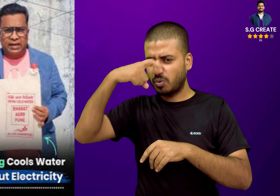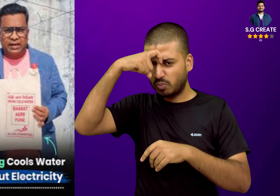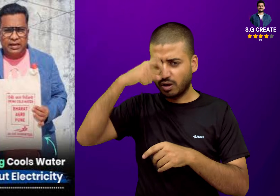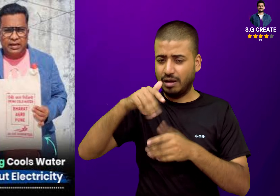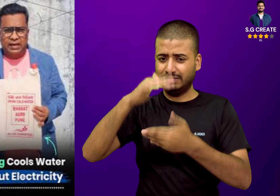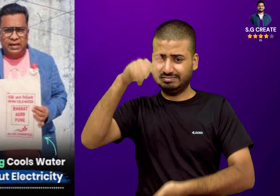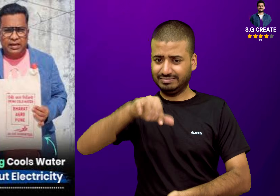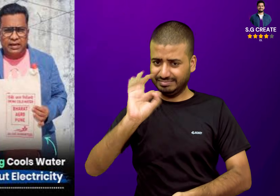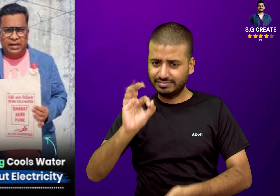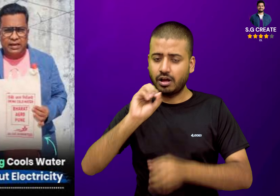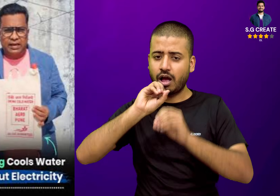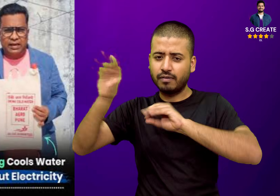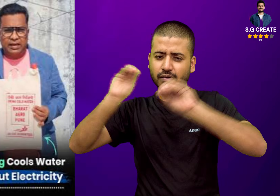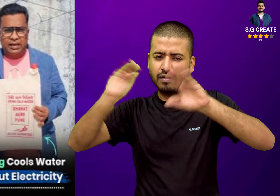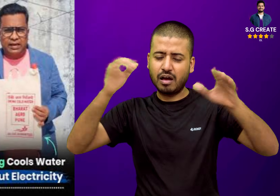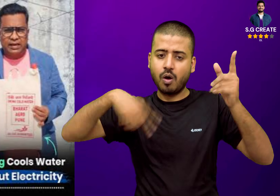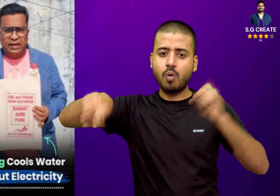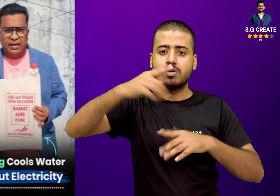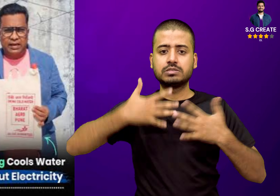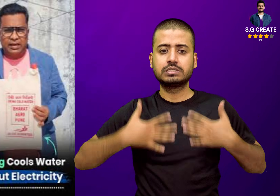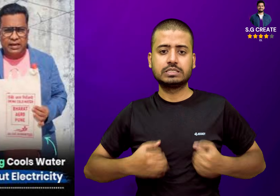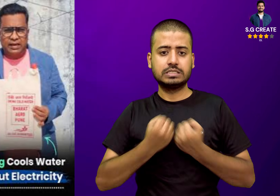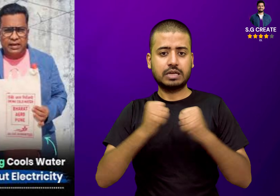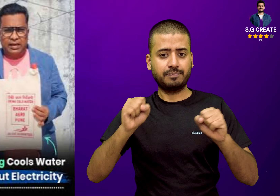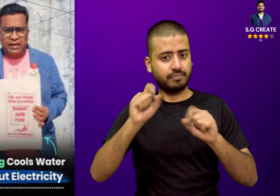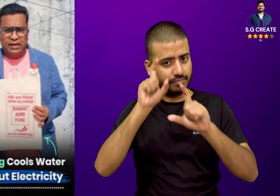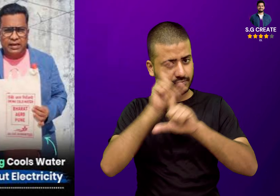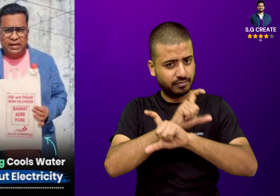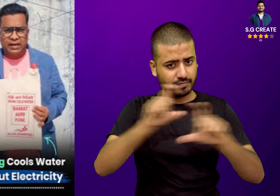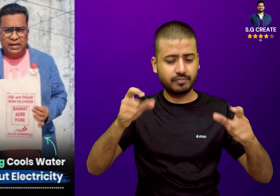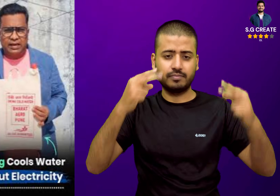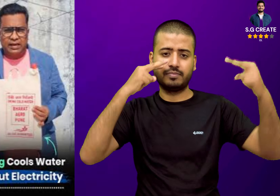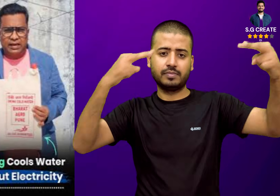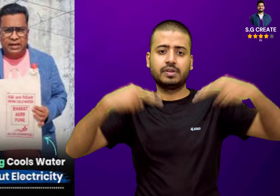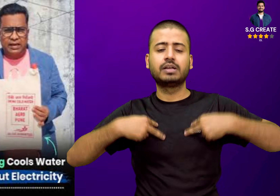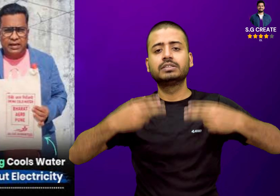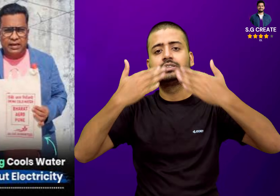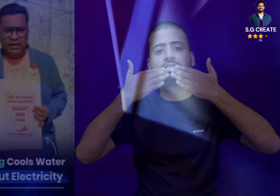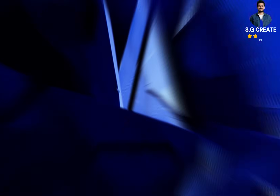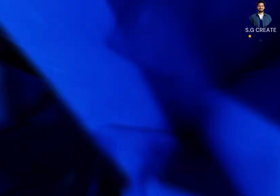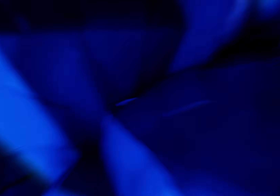3 consecutive days. Daily water changes. Empty and refresh the water in